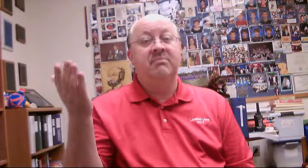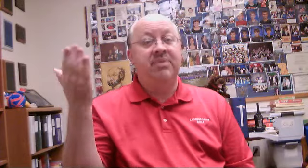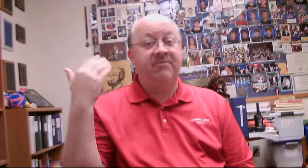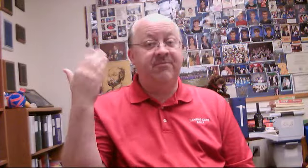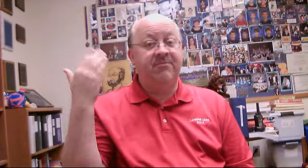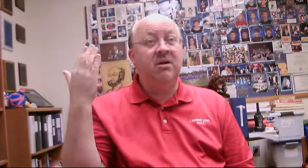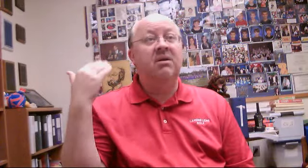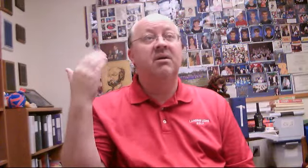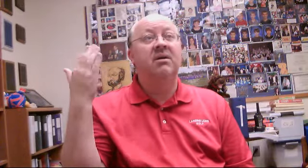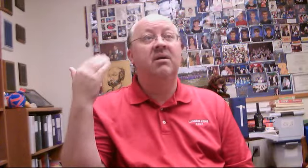before